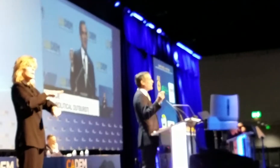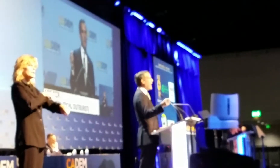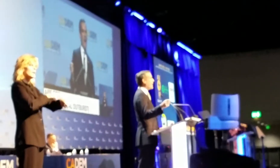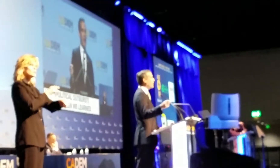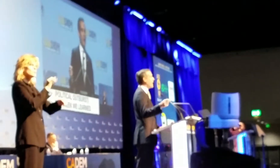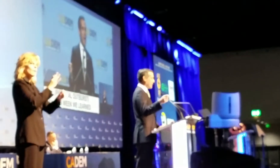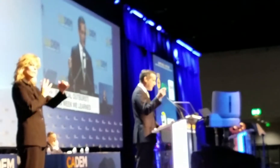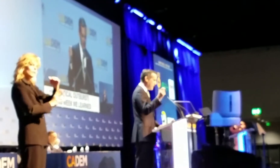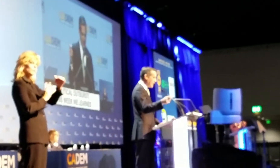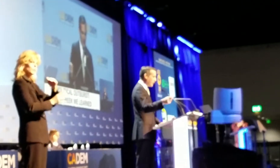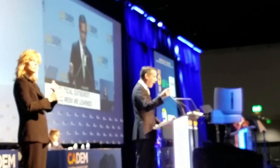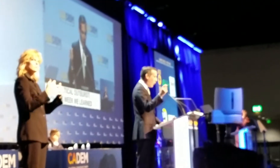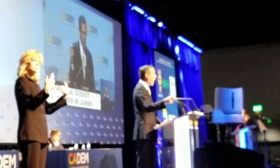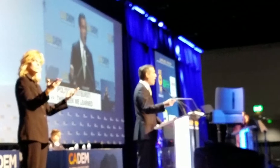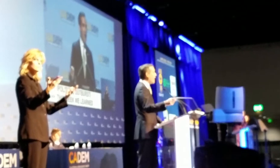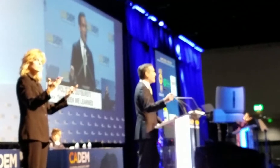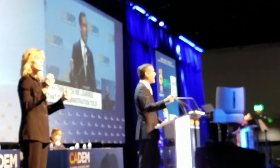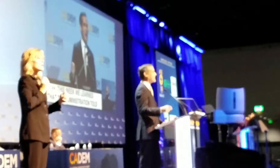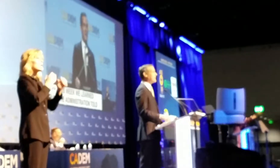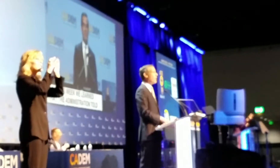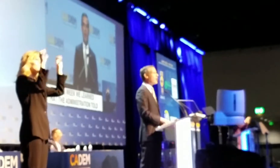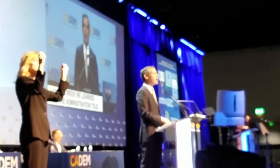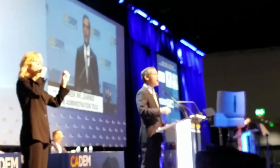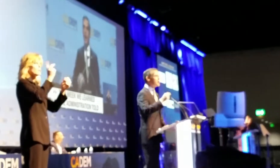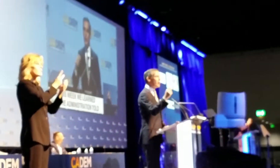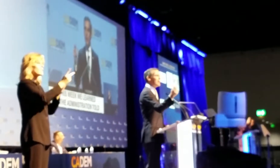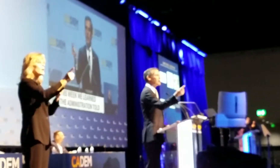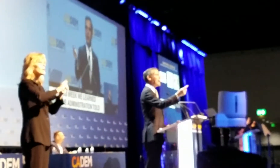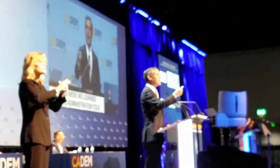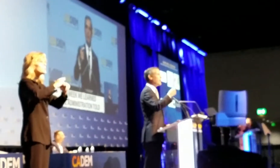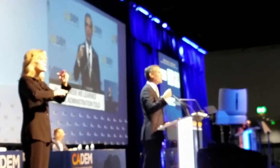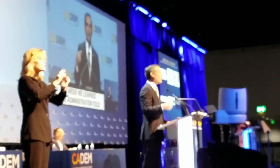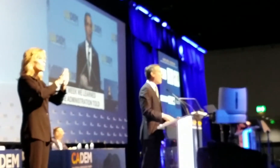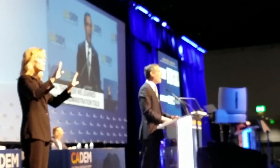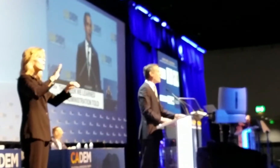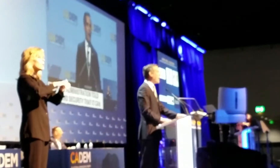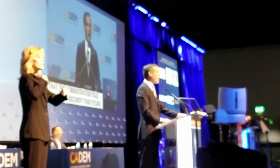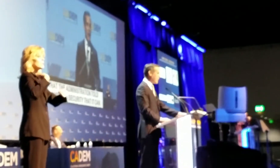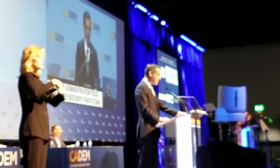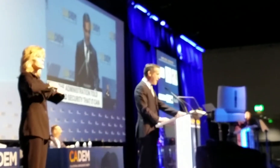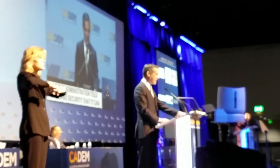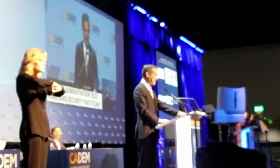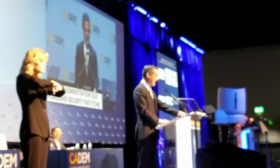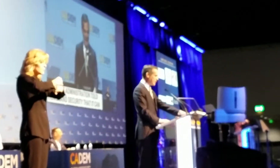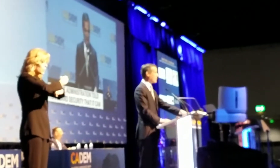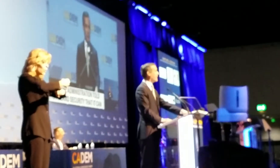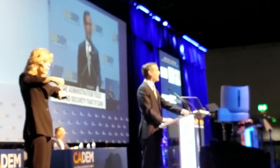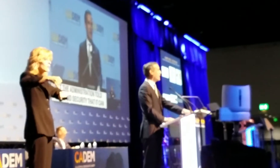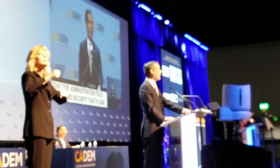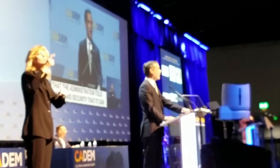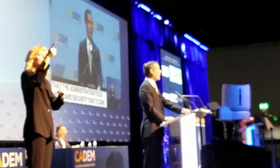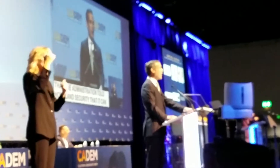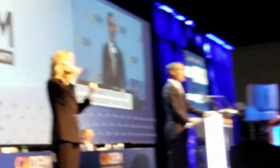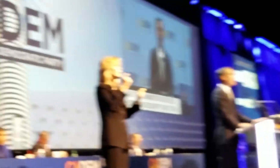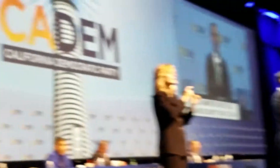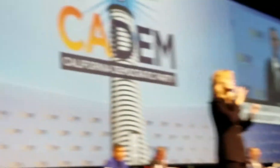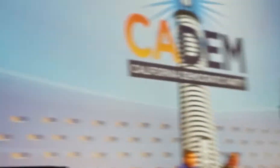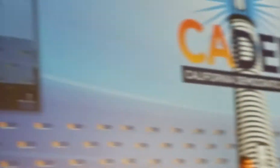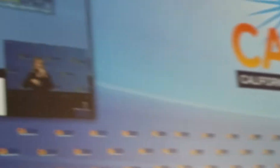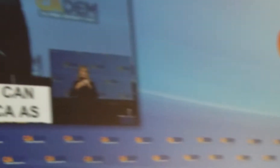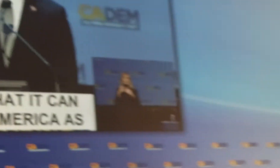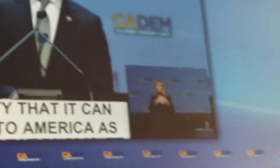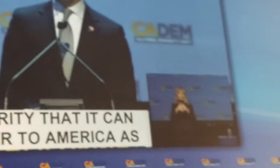has failed to build a wall on the Mexican border, so he's trying to build a wall around American history, while only